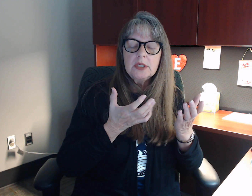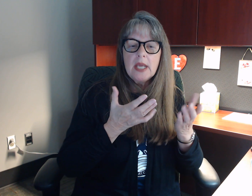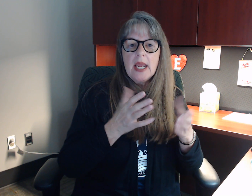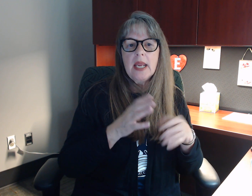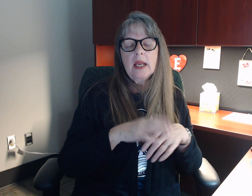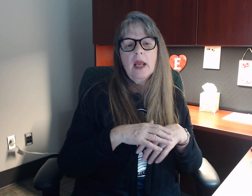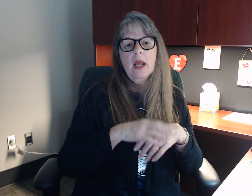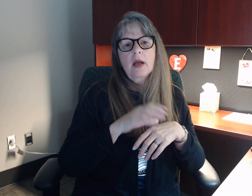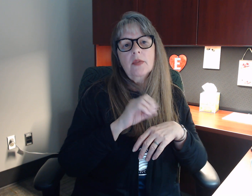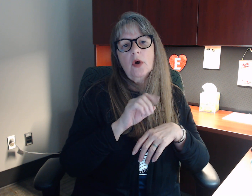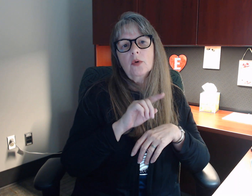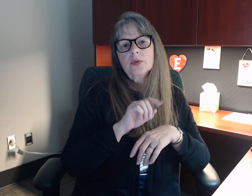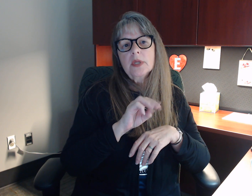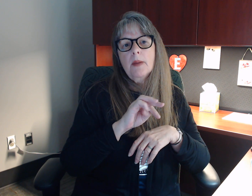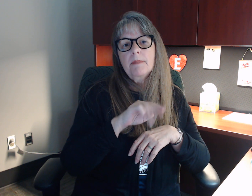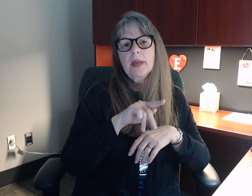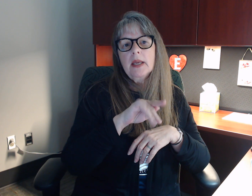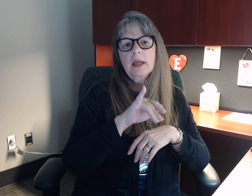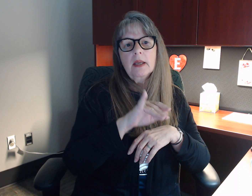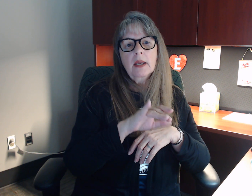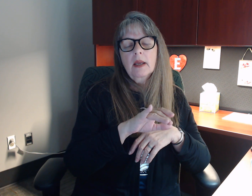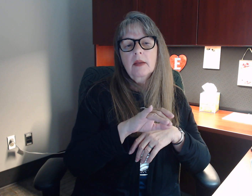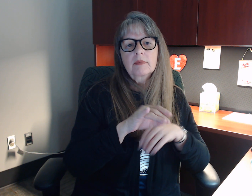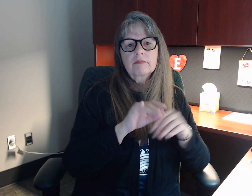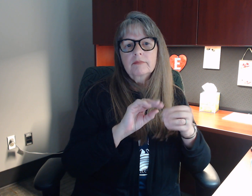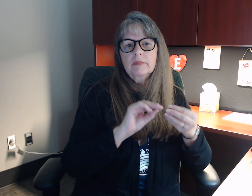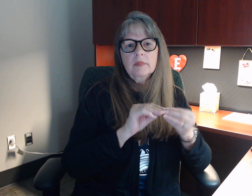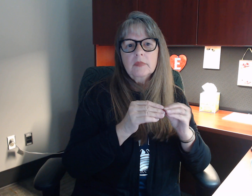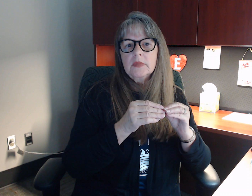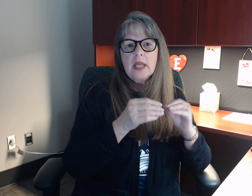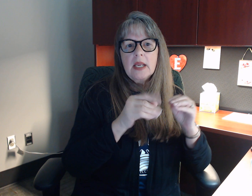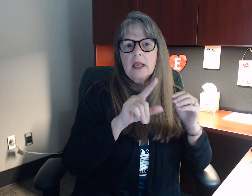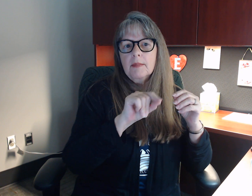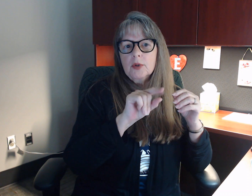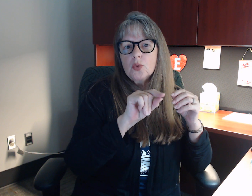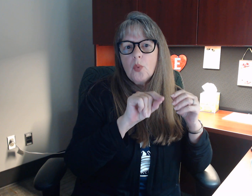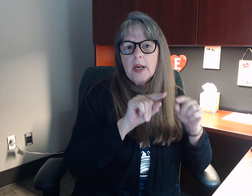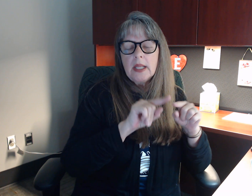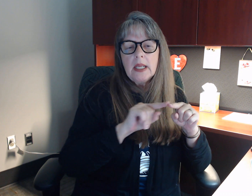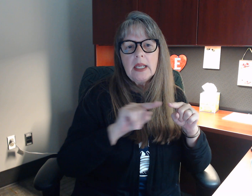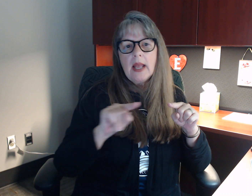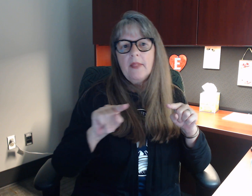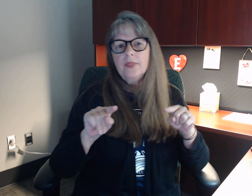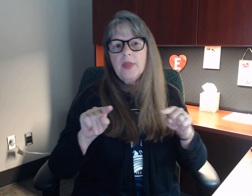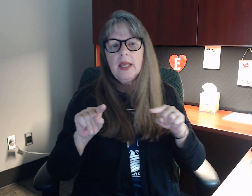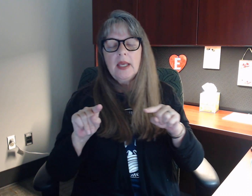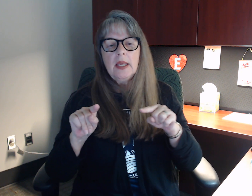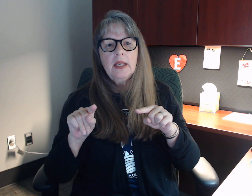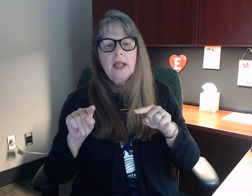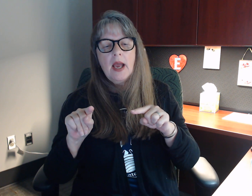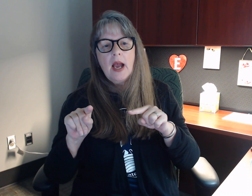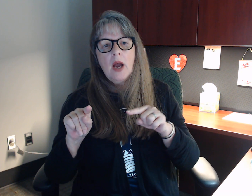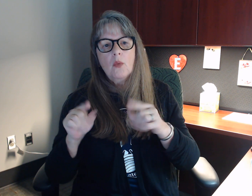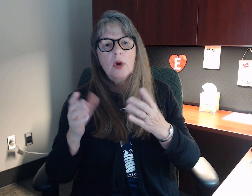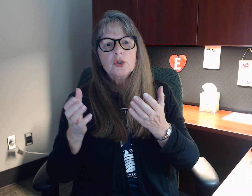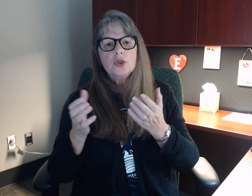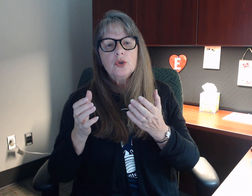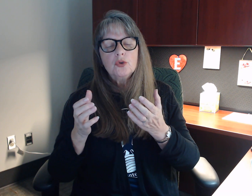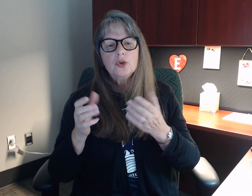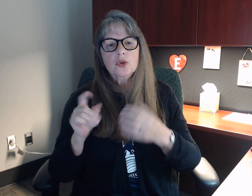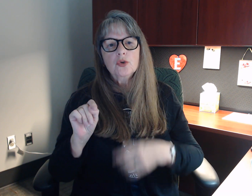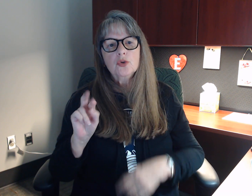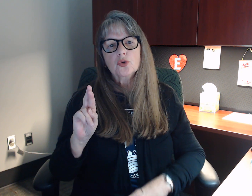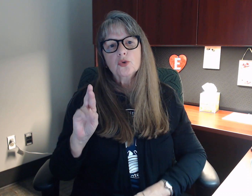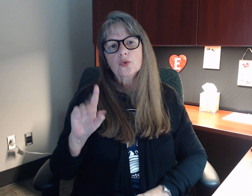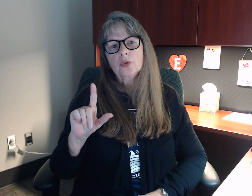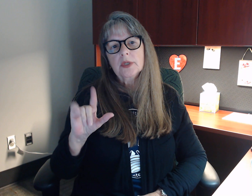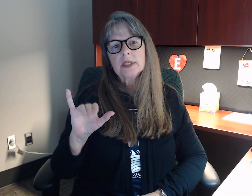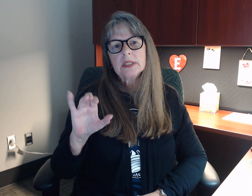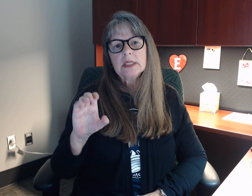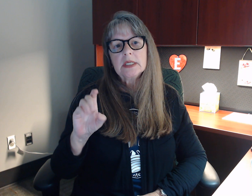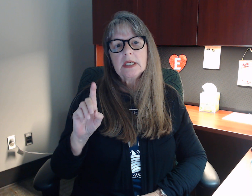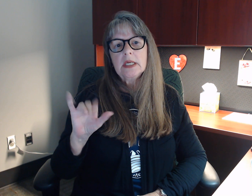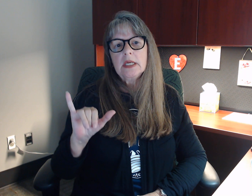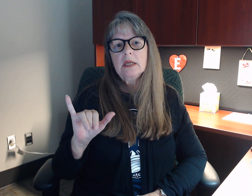take the Ozempic, say a number 20, and then I want you to do the Trulicity